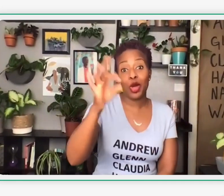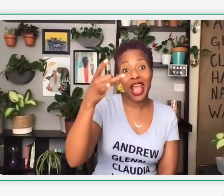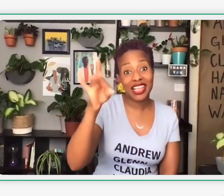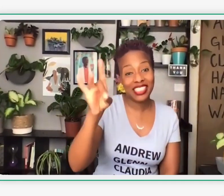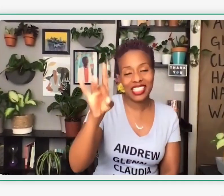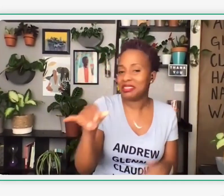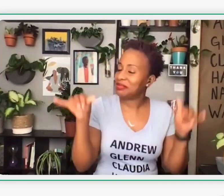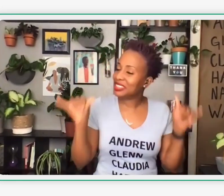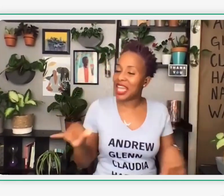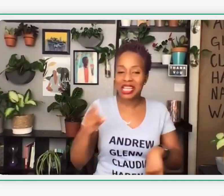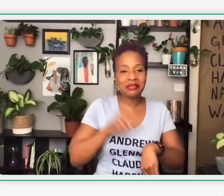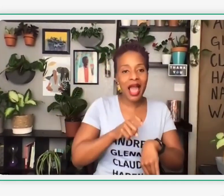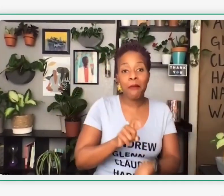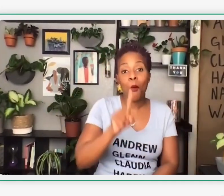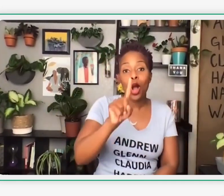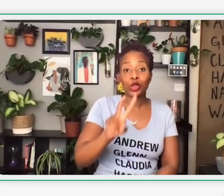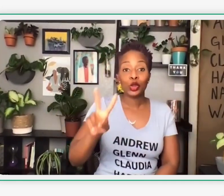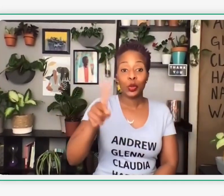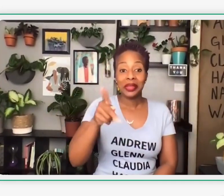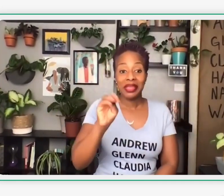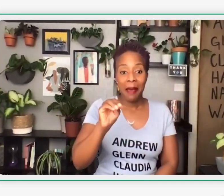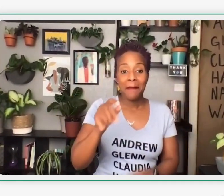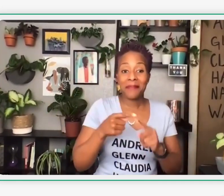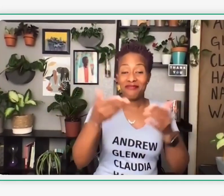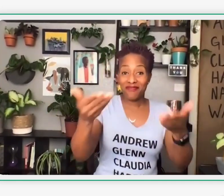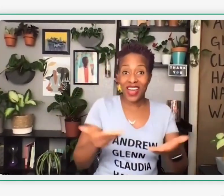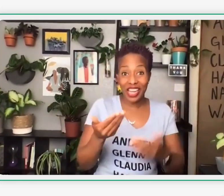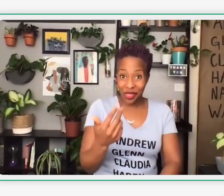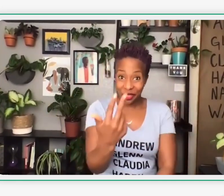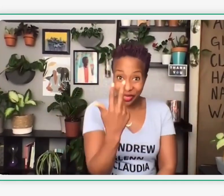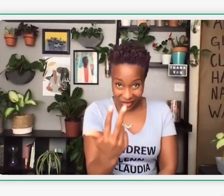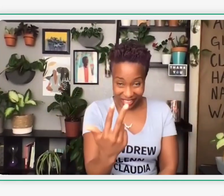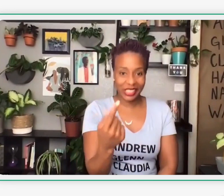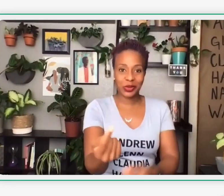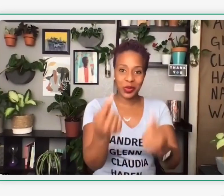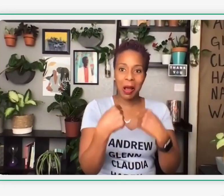February 18, we'll see you at the same time, 1 to 2 p.m.